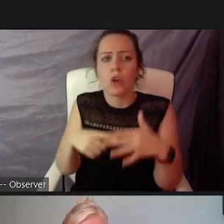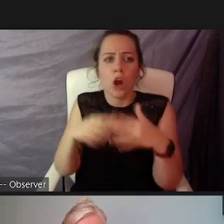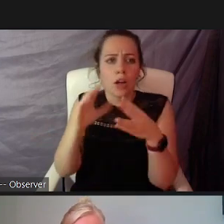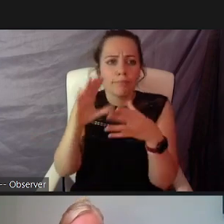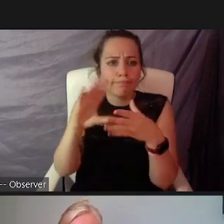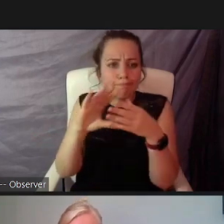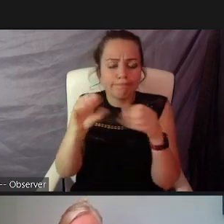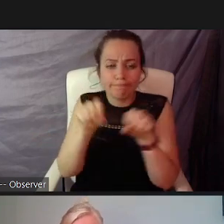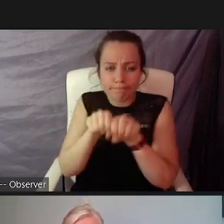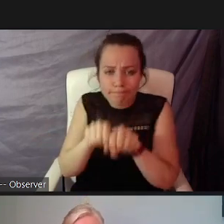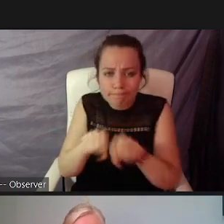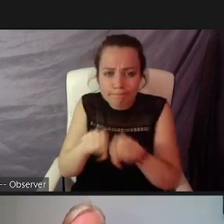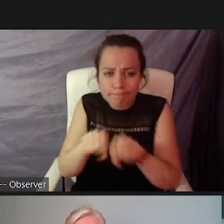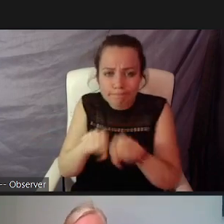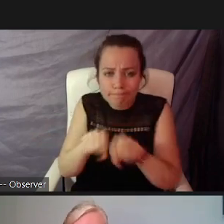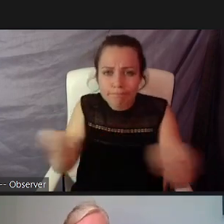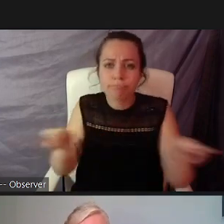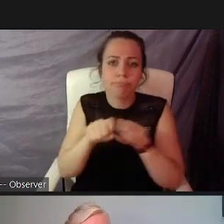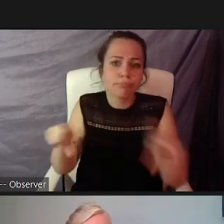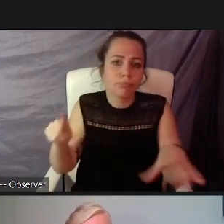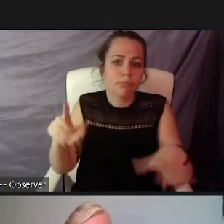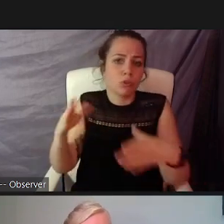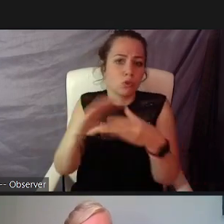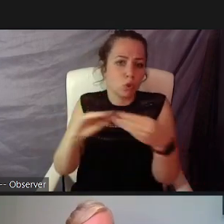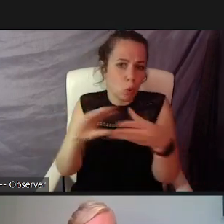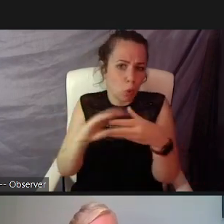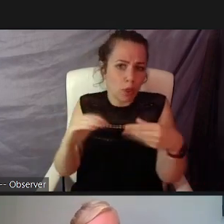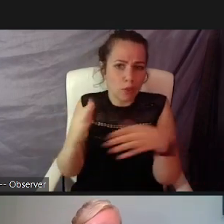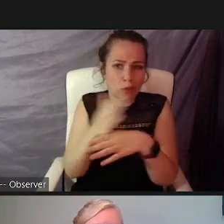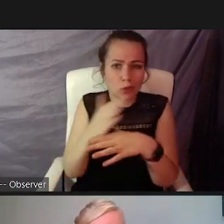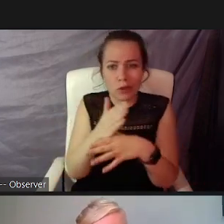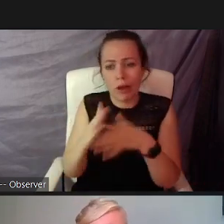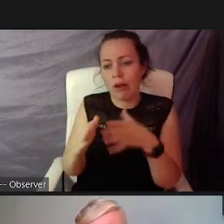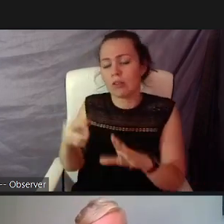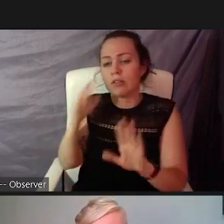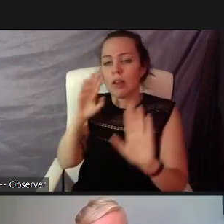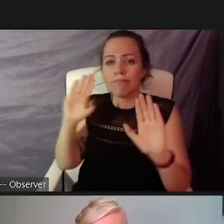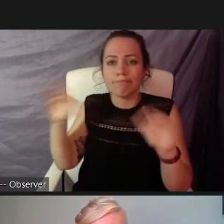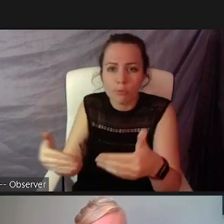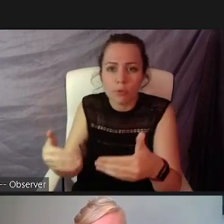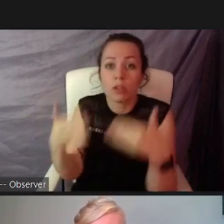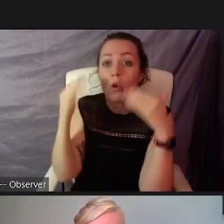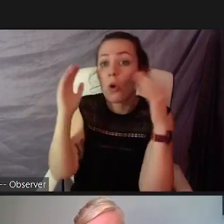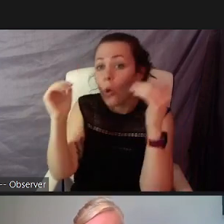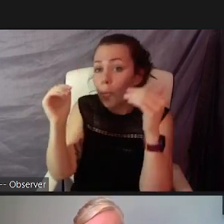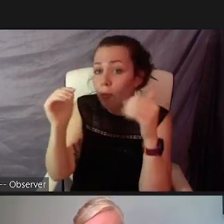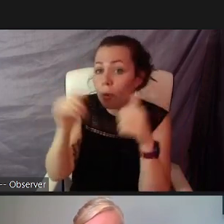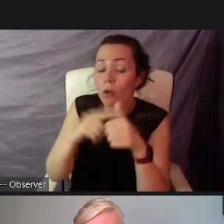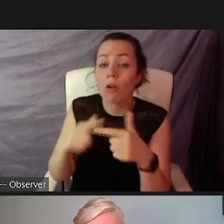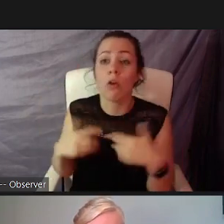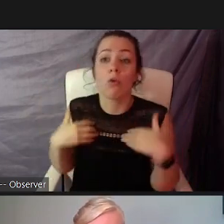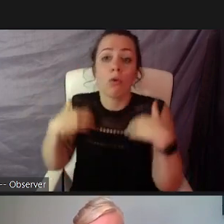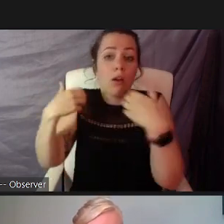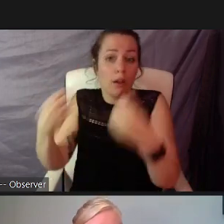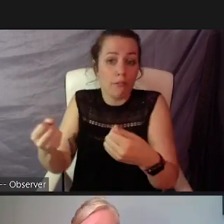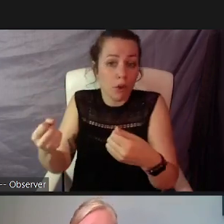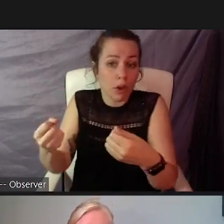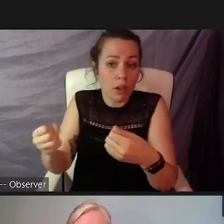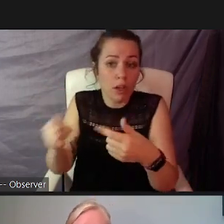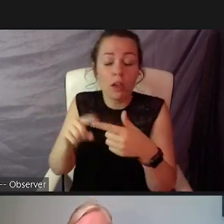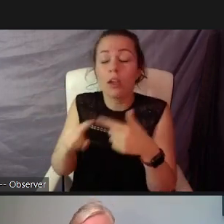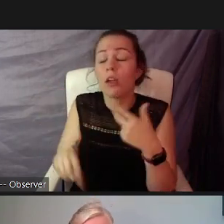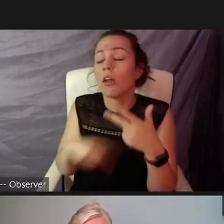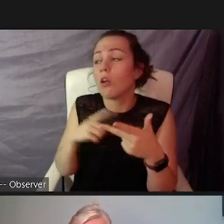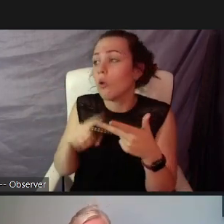stories which are around hope or positive messages like recovery. So stories about recovery or